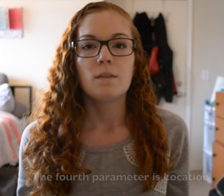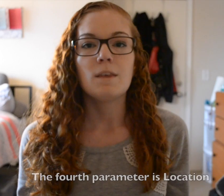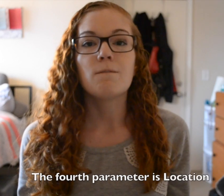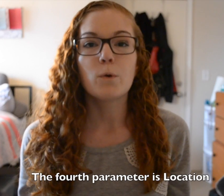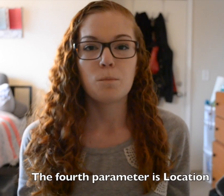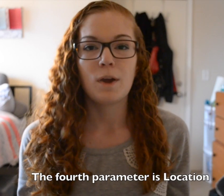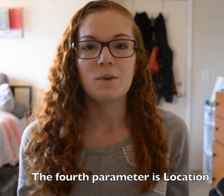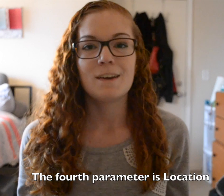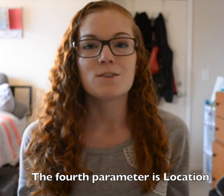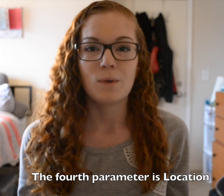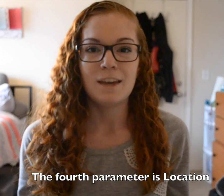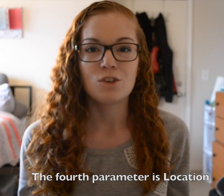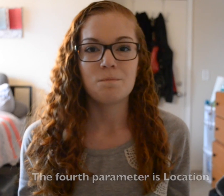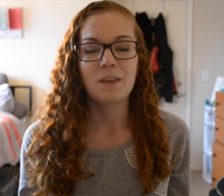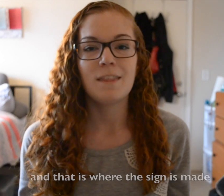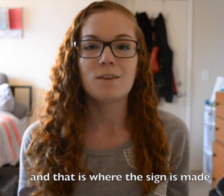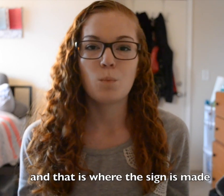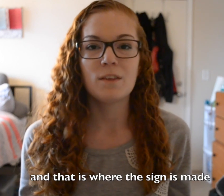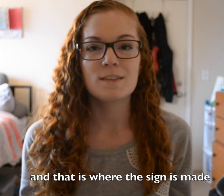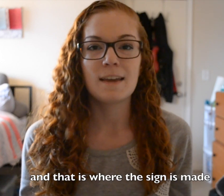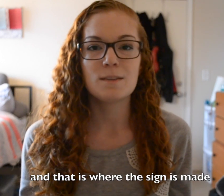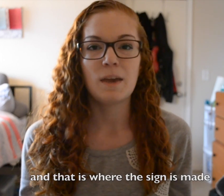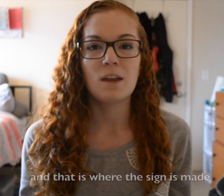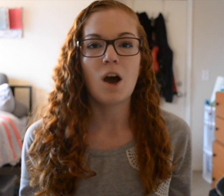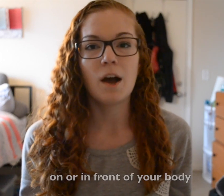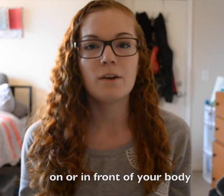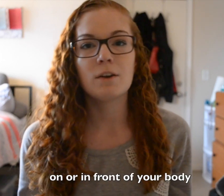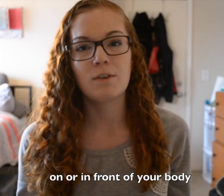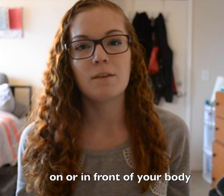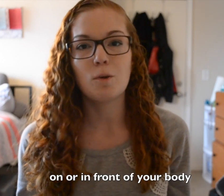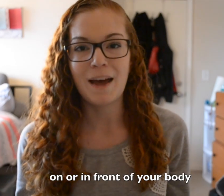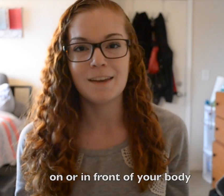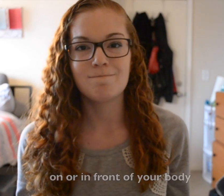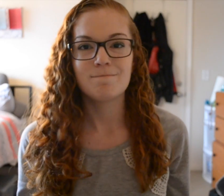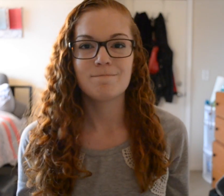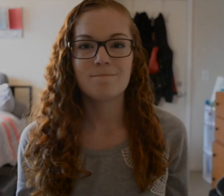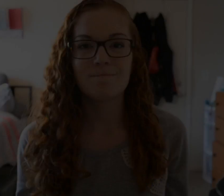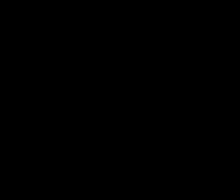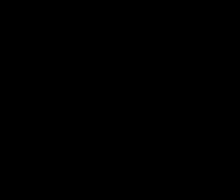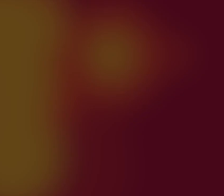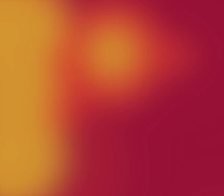The fourth parameter is location, and that is where the sign is made on or in front of your body.